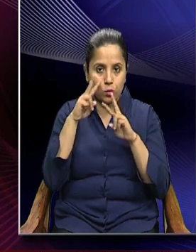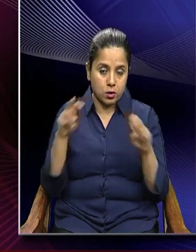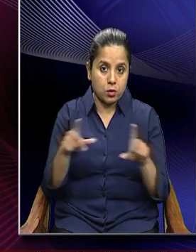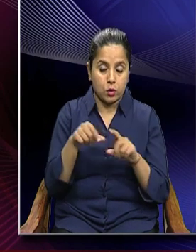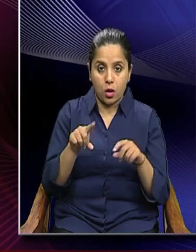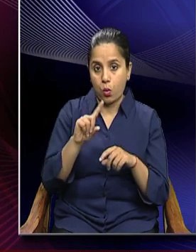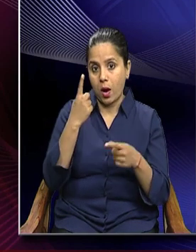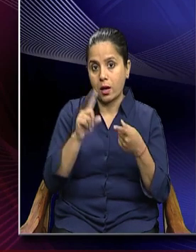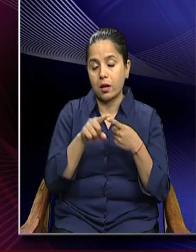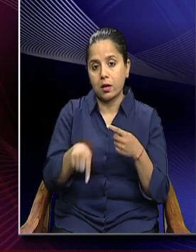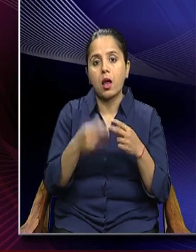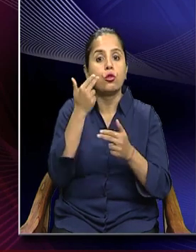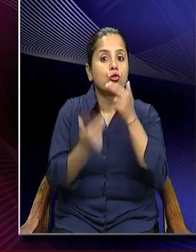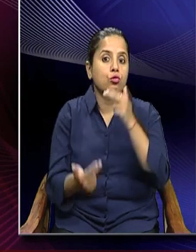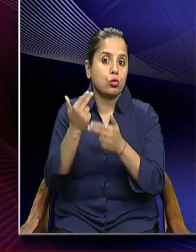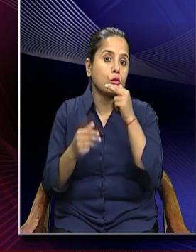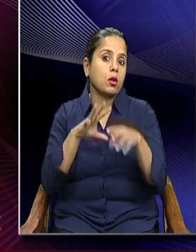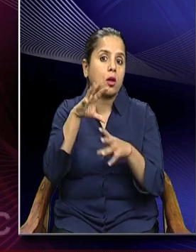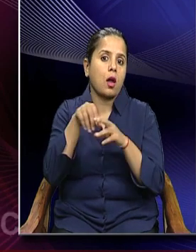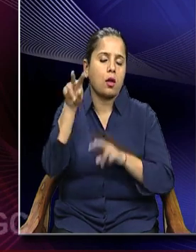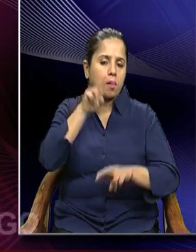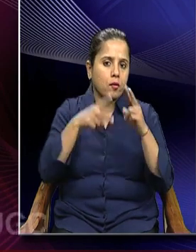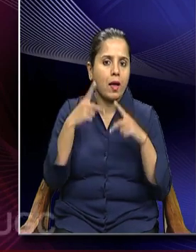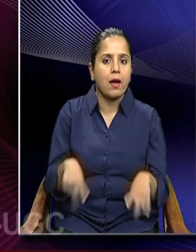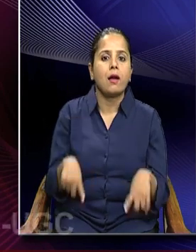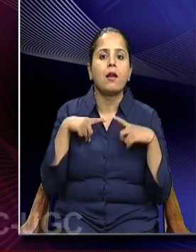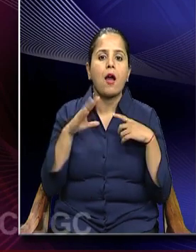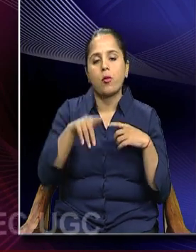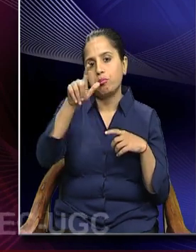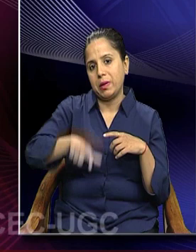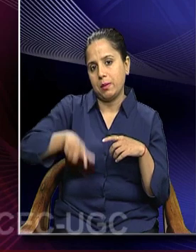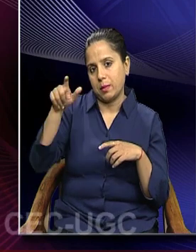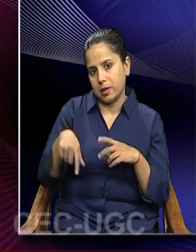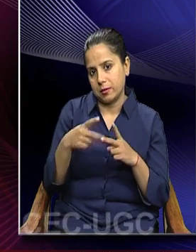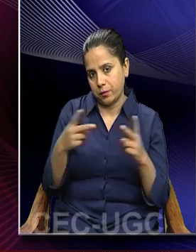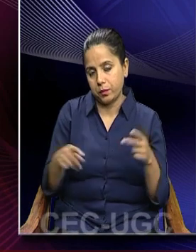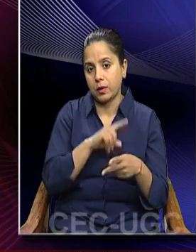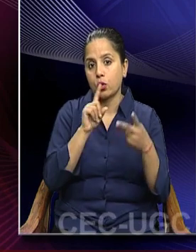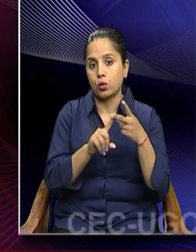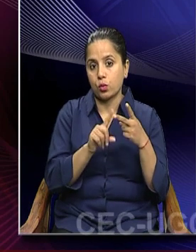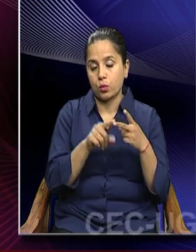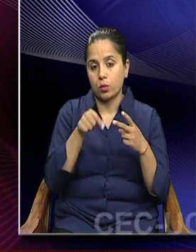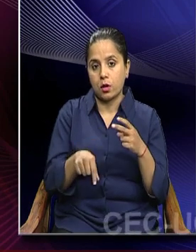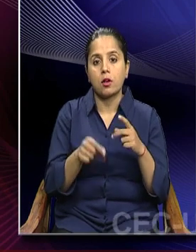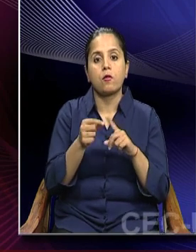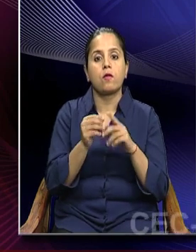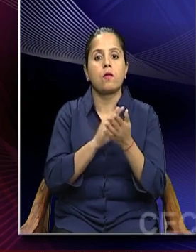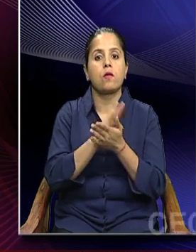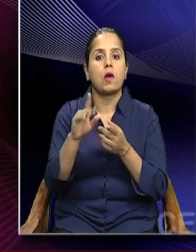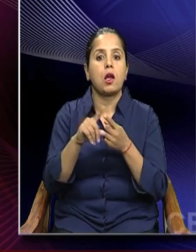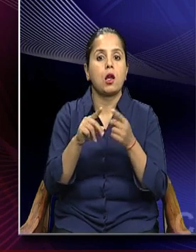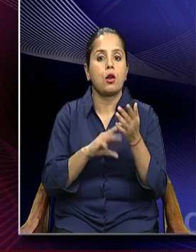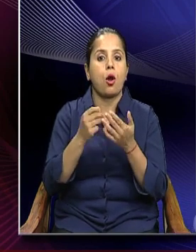is narrative. This involves exploring the life of an individual. Number 2, phenomenological,